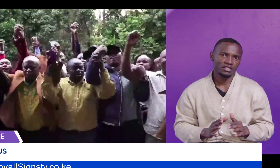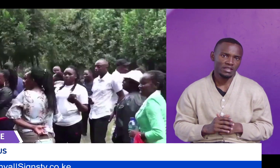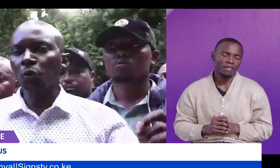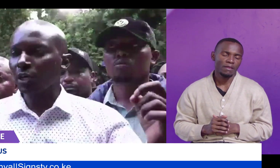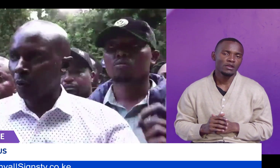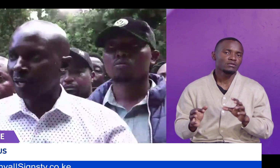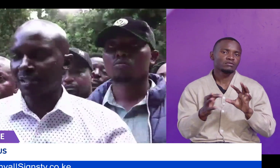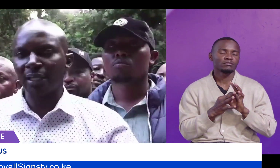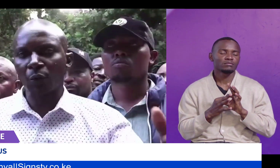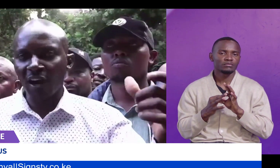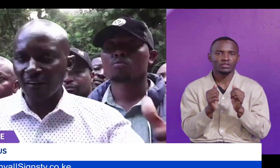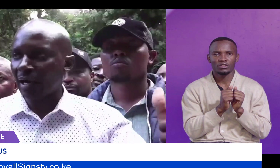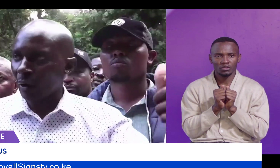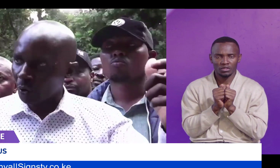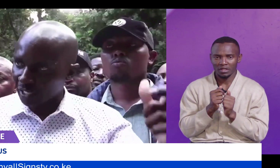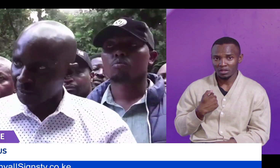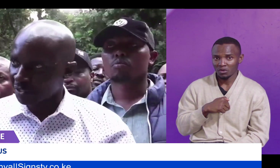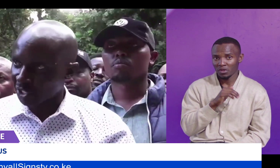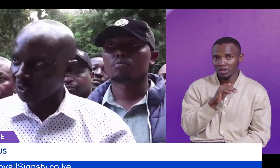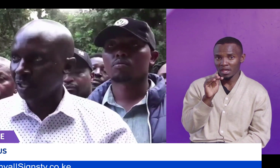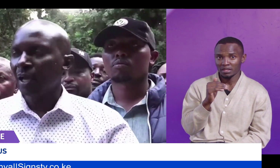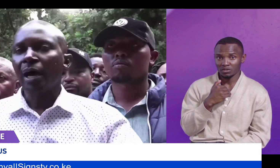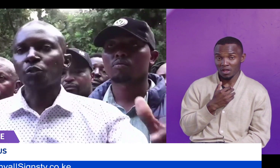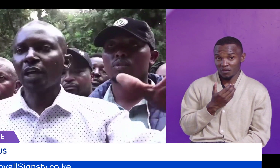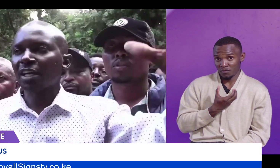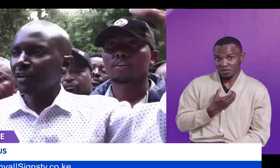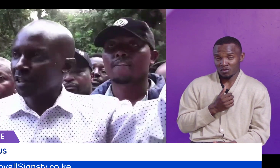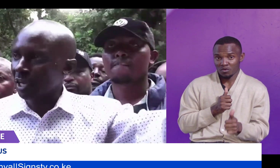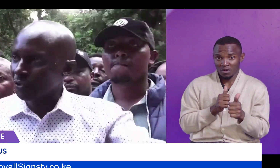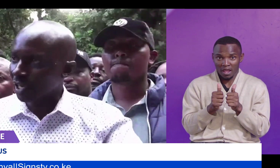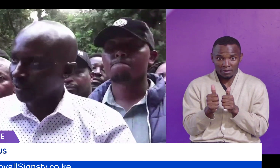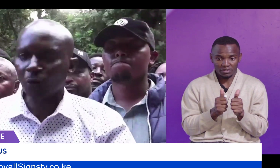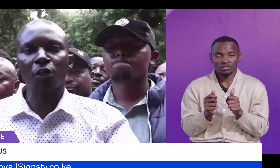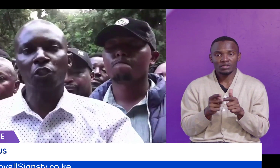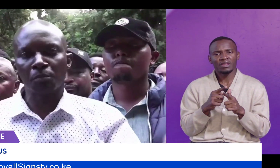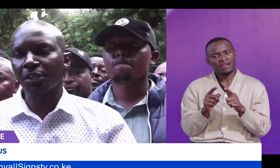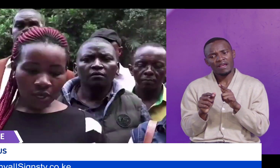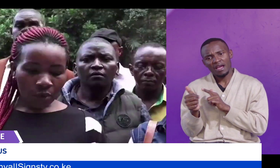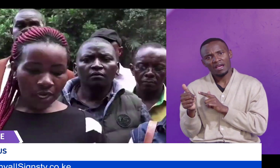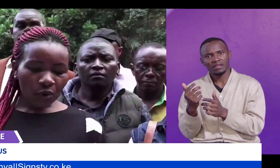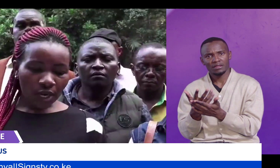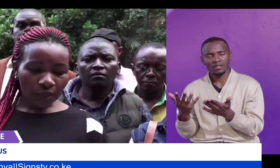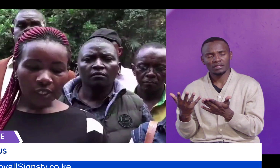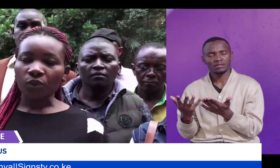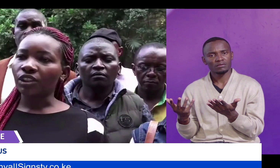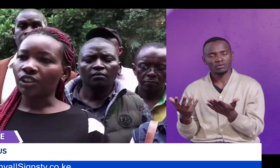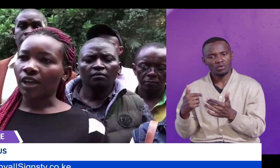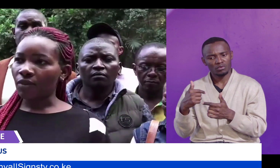would request that we have our own administration so that everything else can fall into place. Walimu wanapoenda kuitisha vifaa